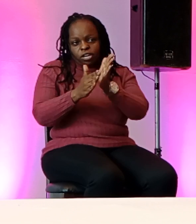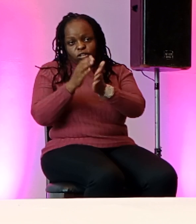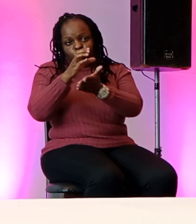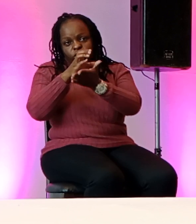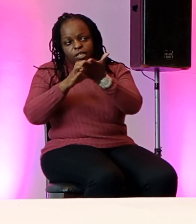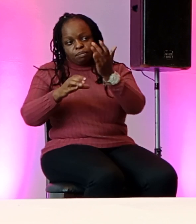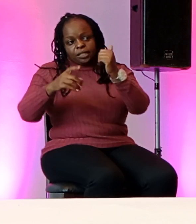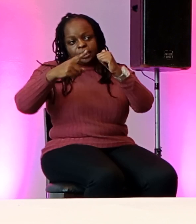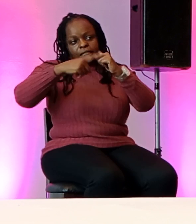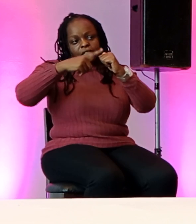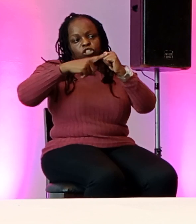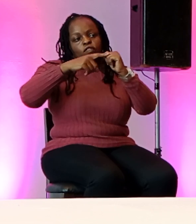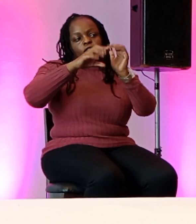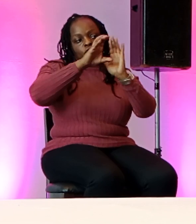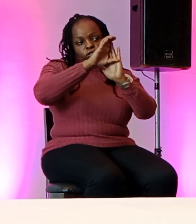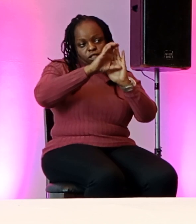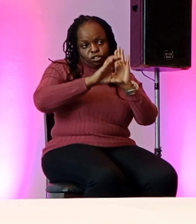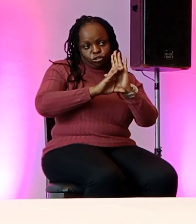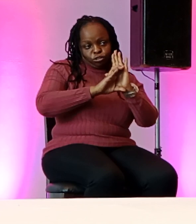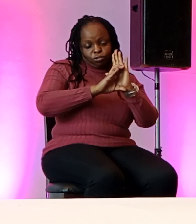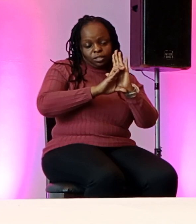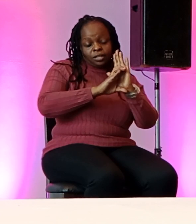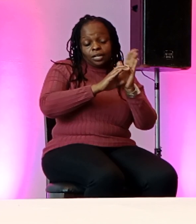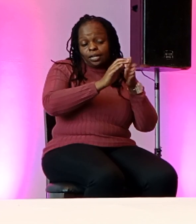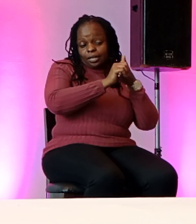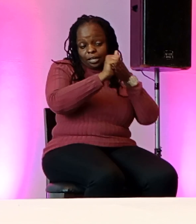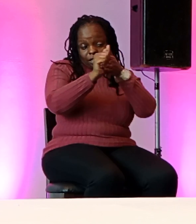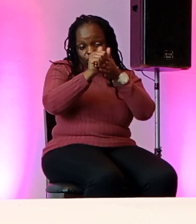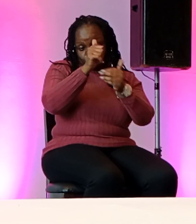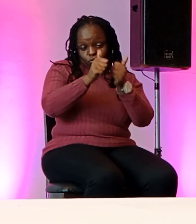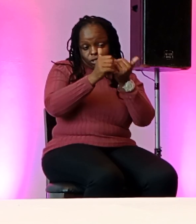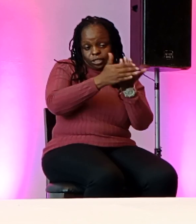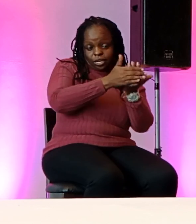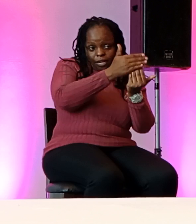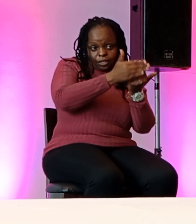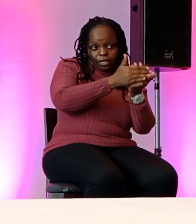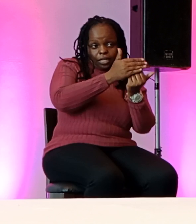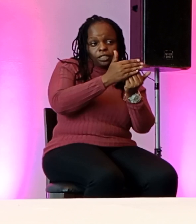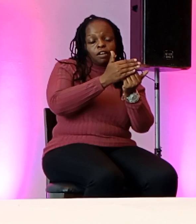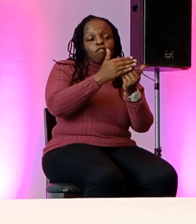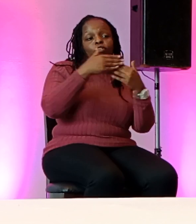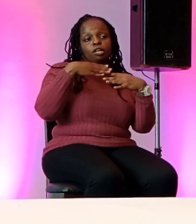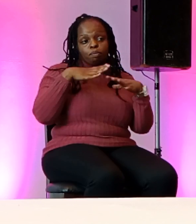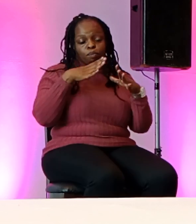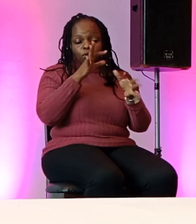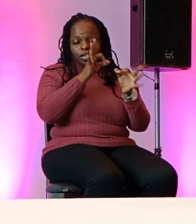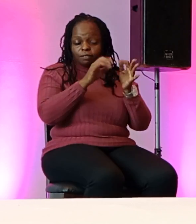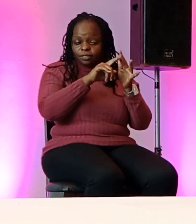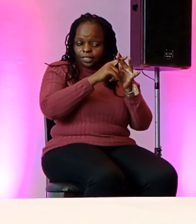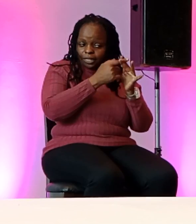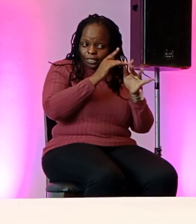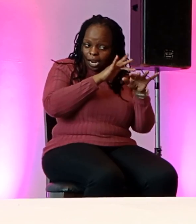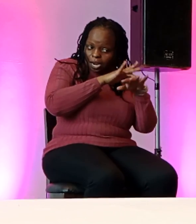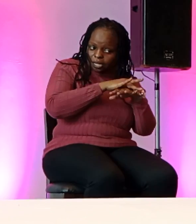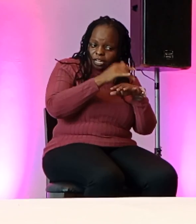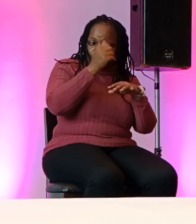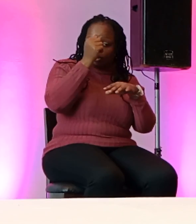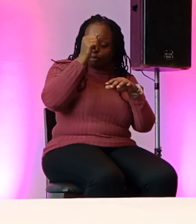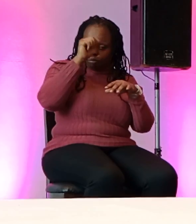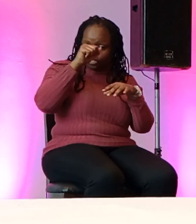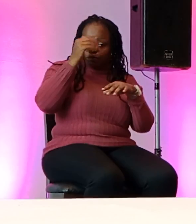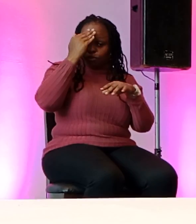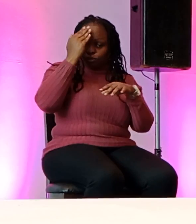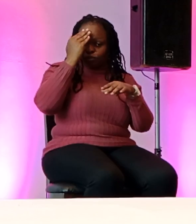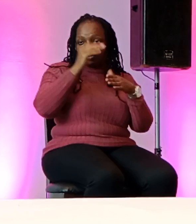the Constitution. Leadership that cares for the people. If you start early, you have enough time to know the leaders you